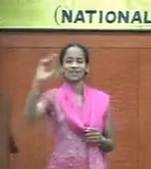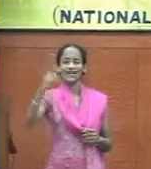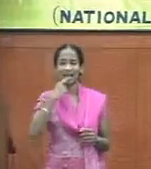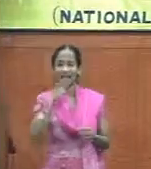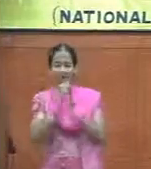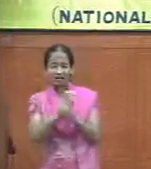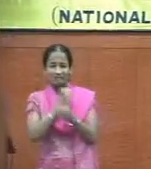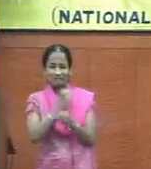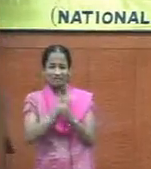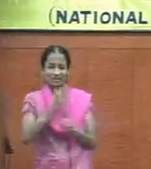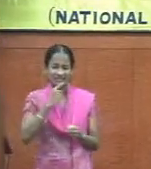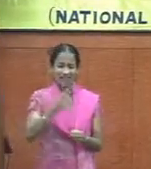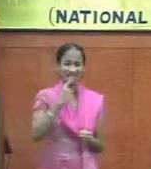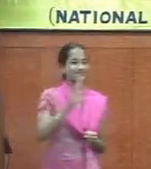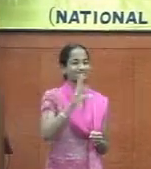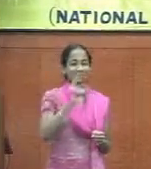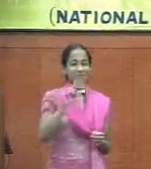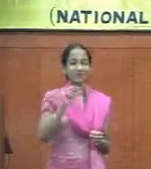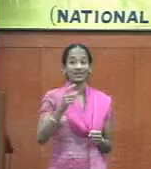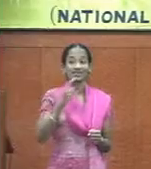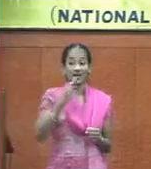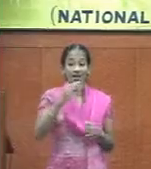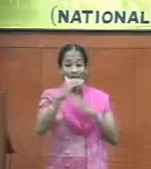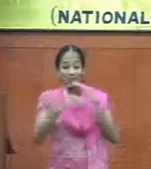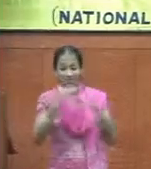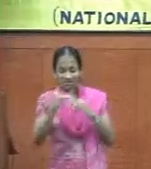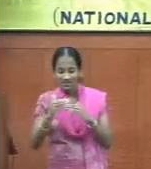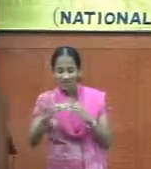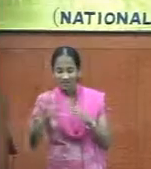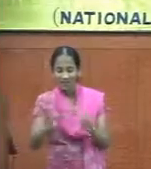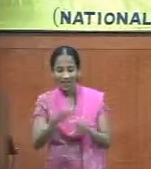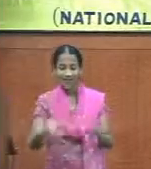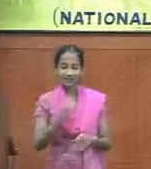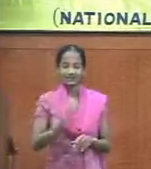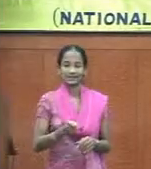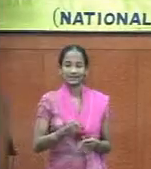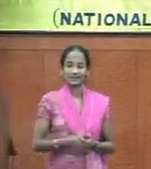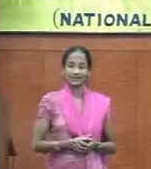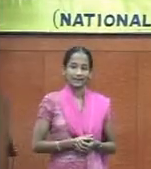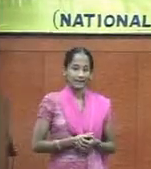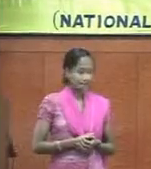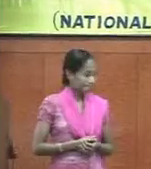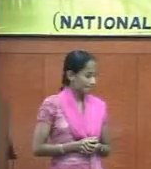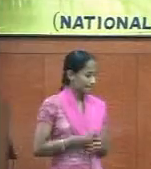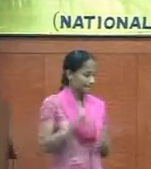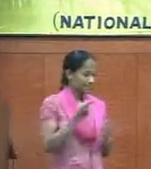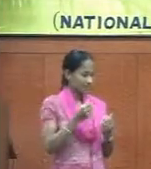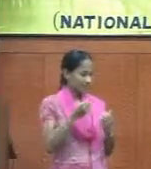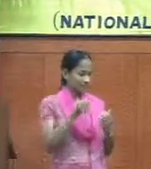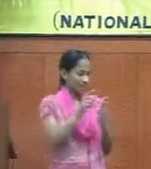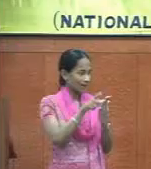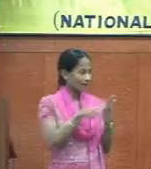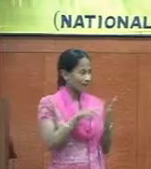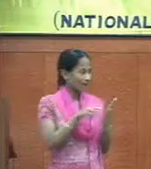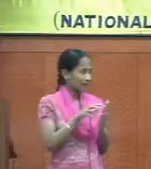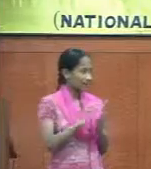it'll have to be an ongoing process until it comes into the system. Now, somebody has given it in